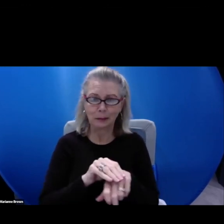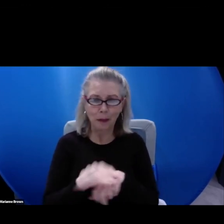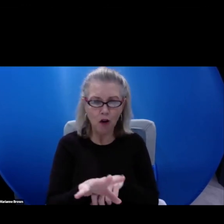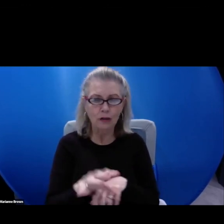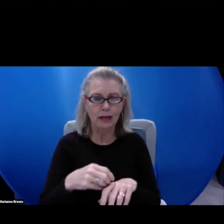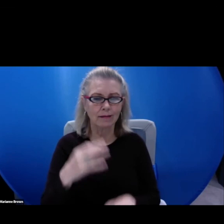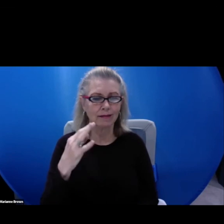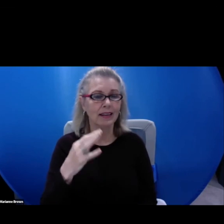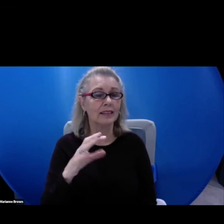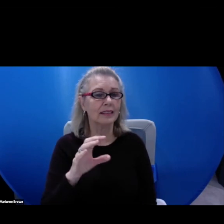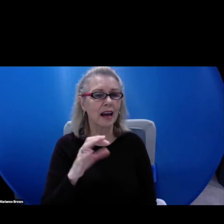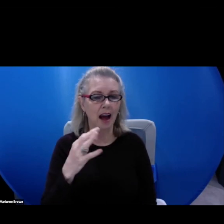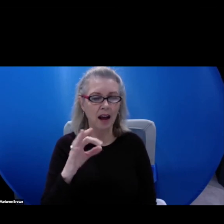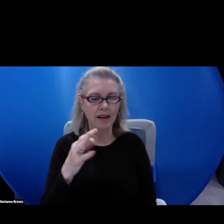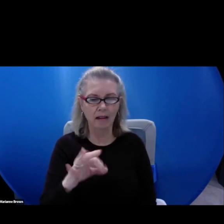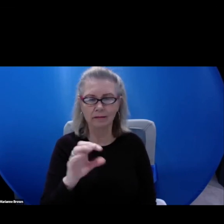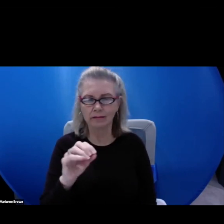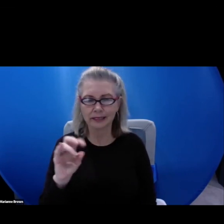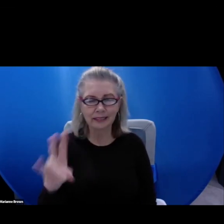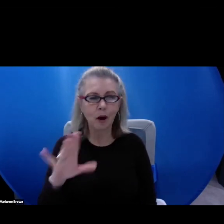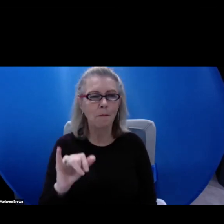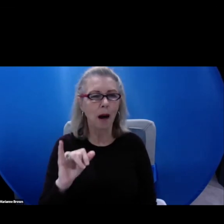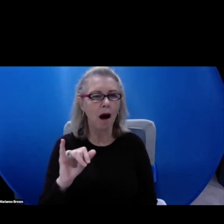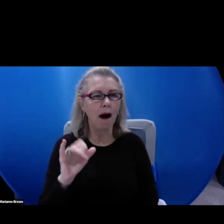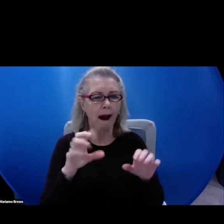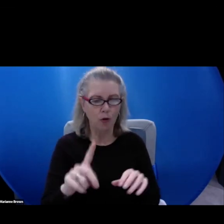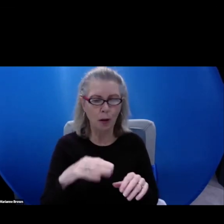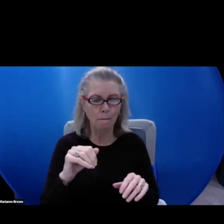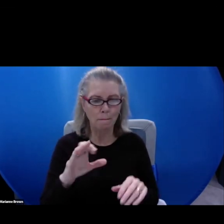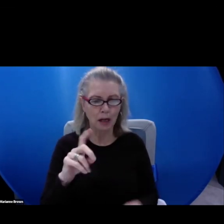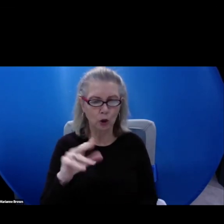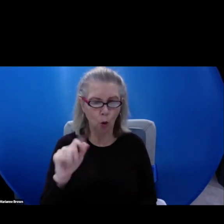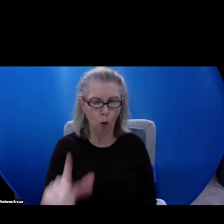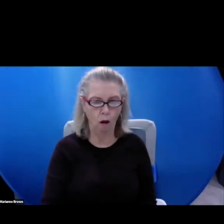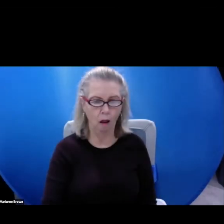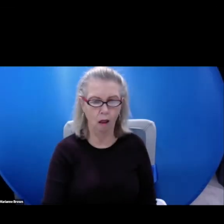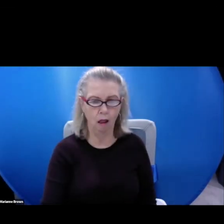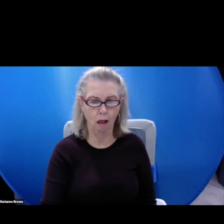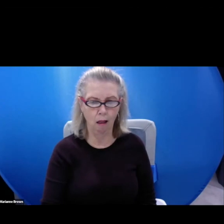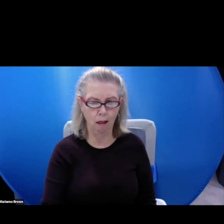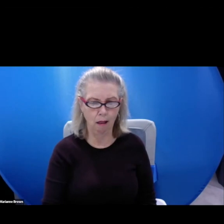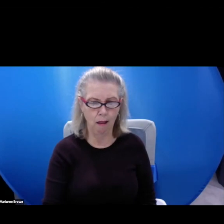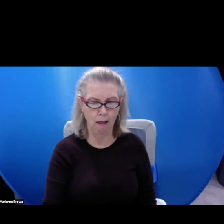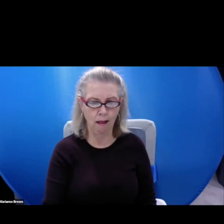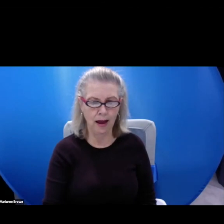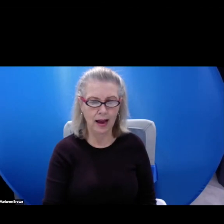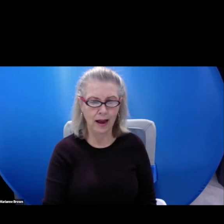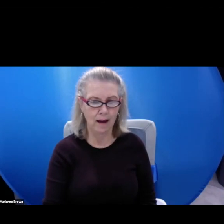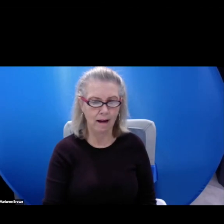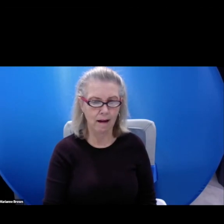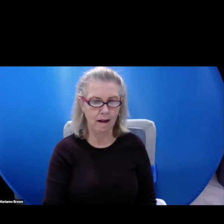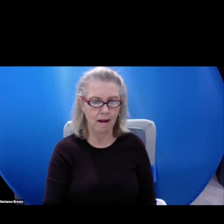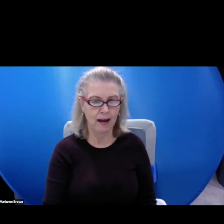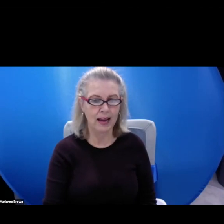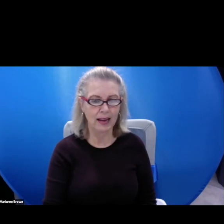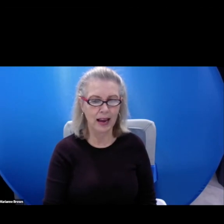1907 by composer Edward MacDowell and his wife Maria MacDowell on a farm in New